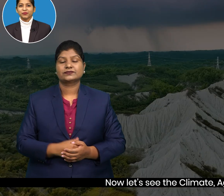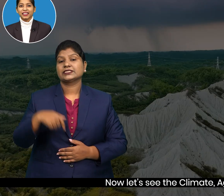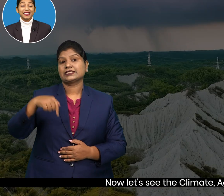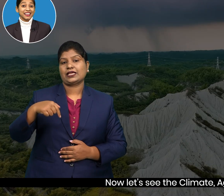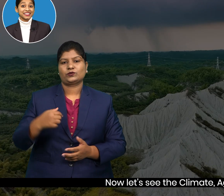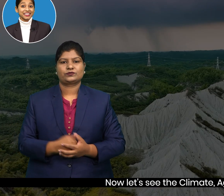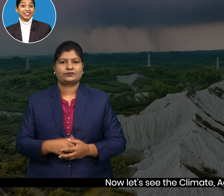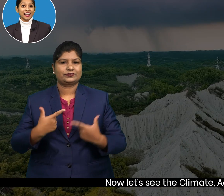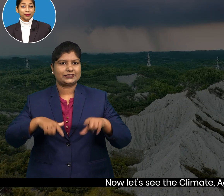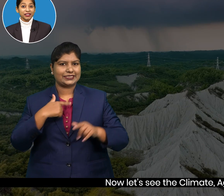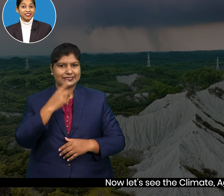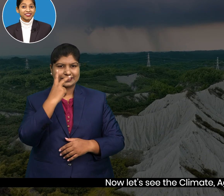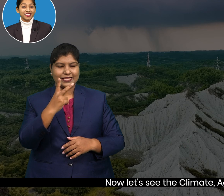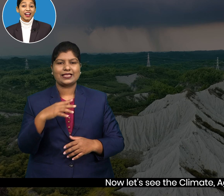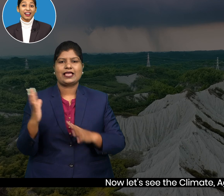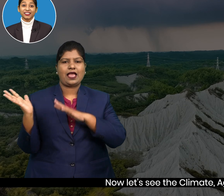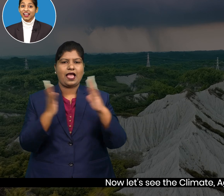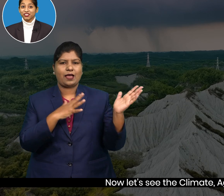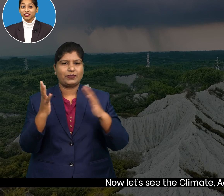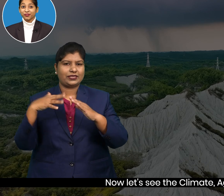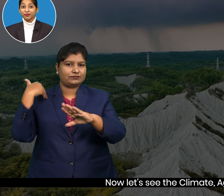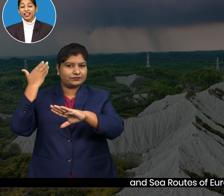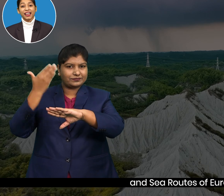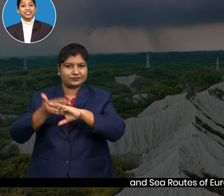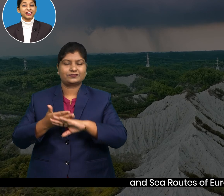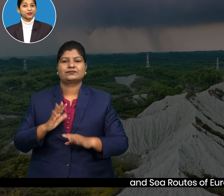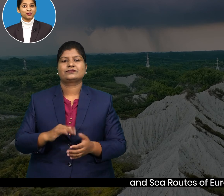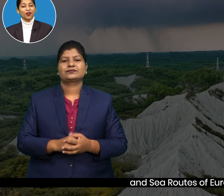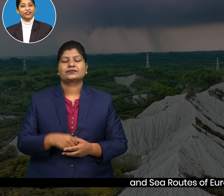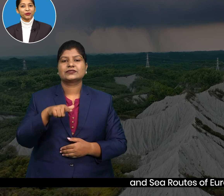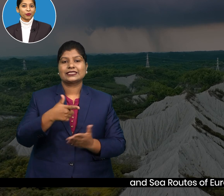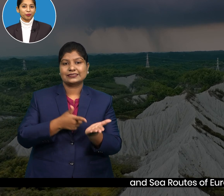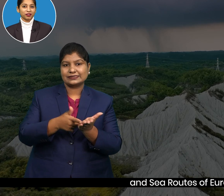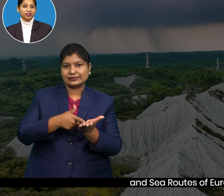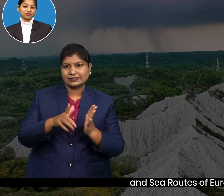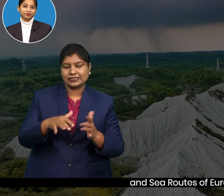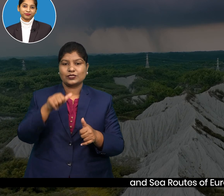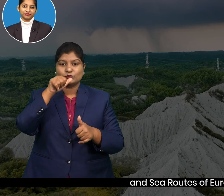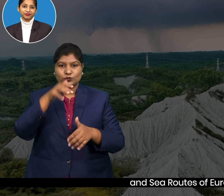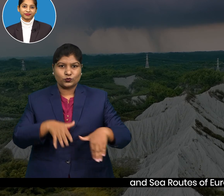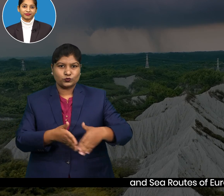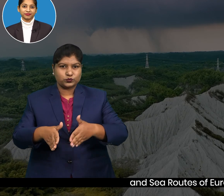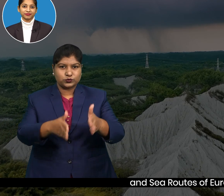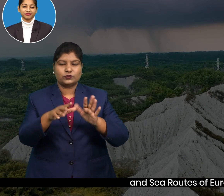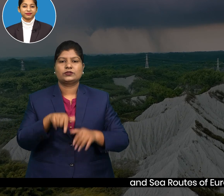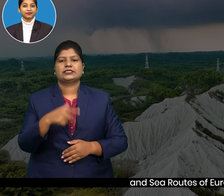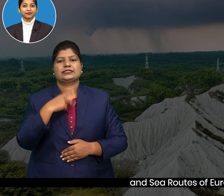Now, let's see the climate, agriculture and sea routes of Europe.